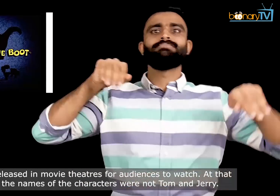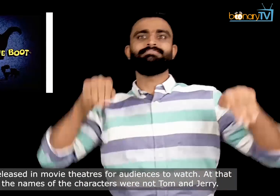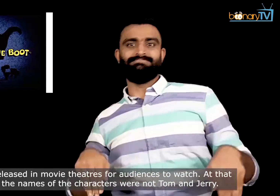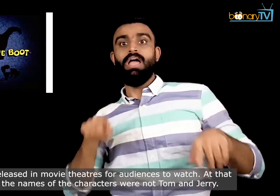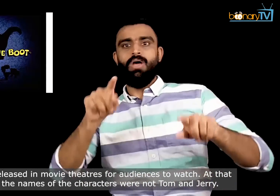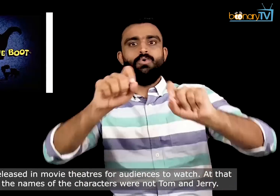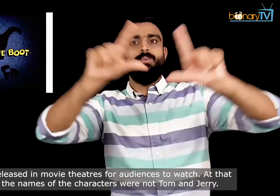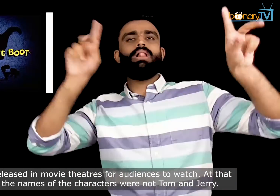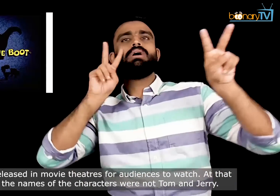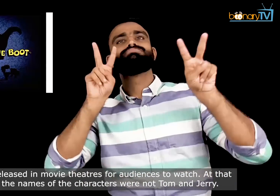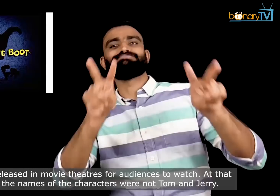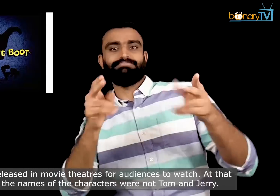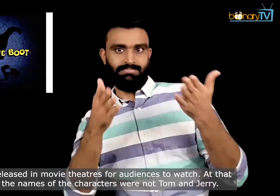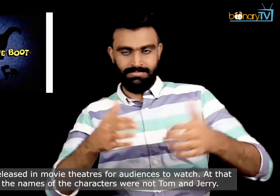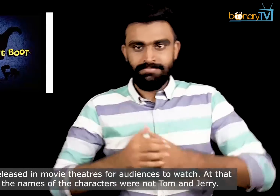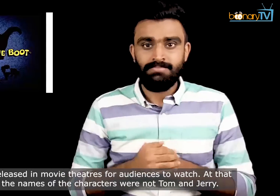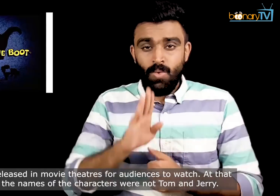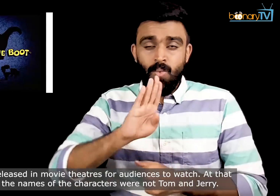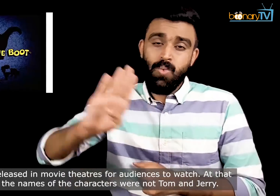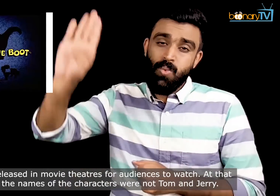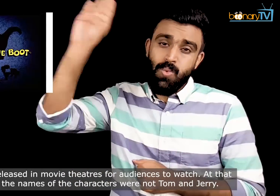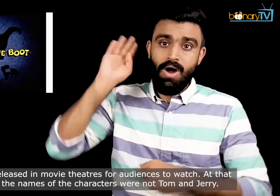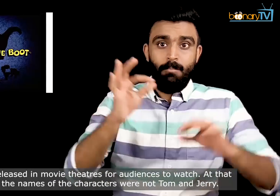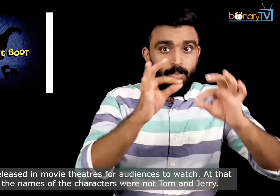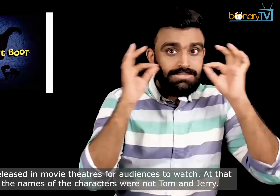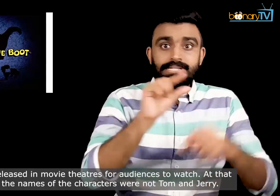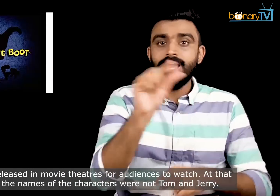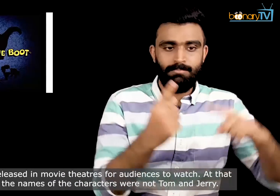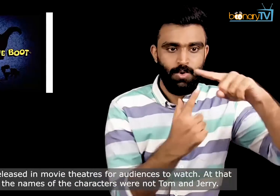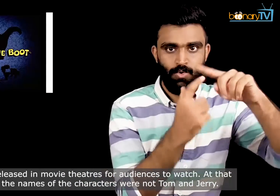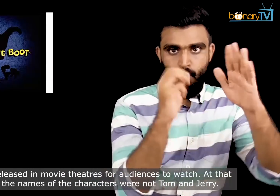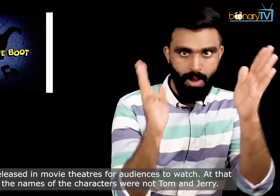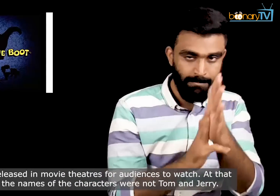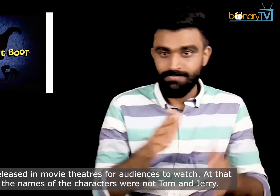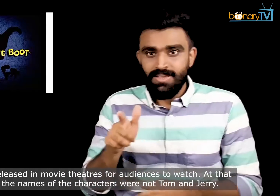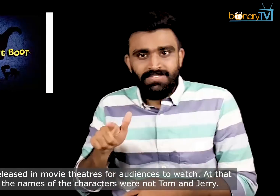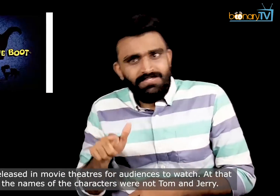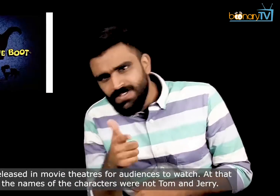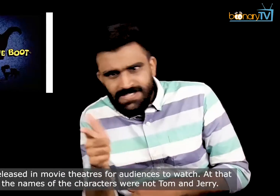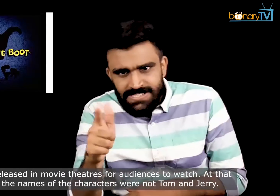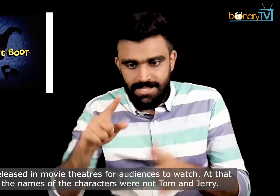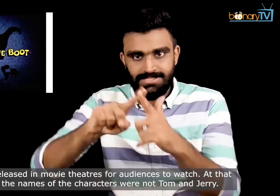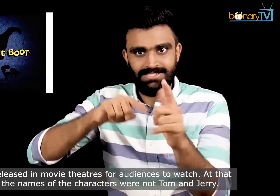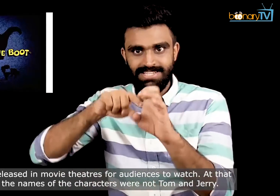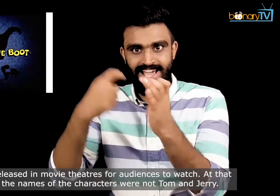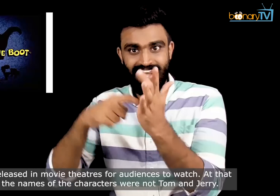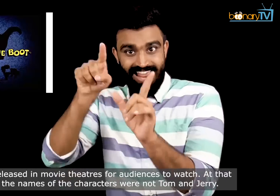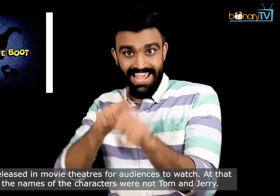to watch. At that time, the names of the characters were not Tom and